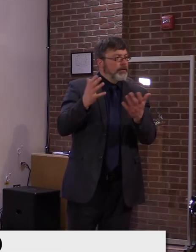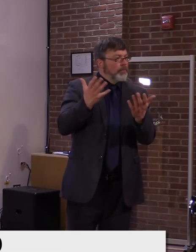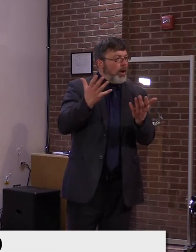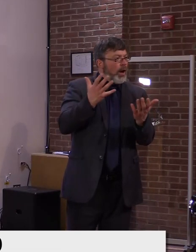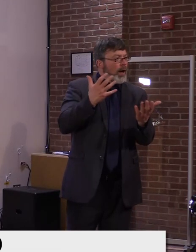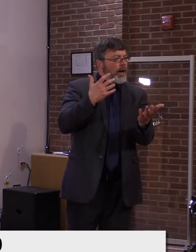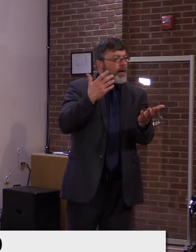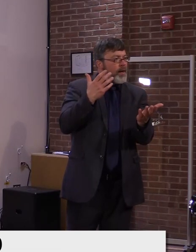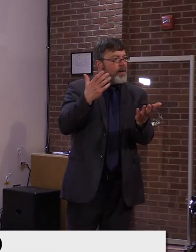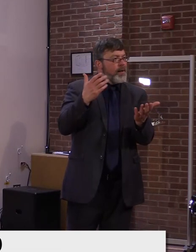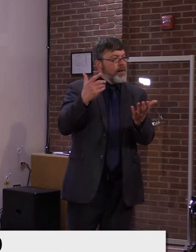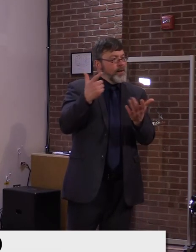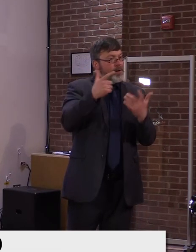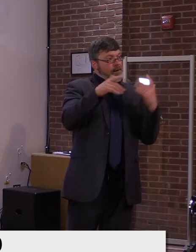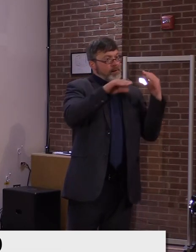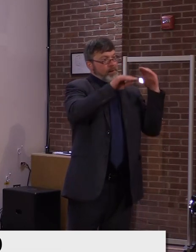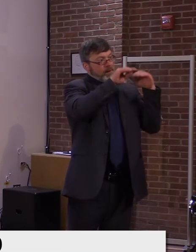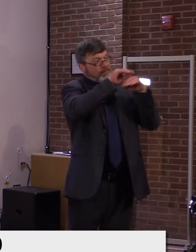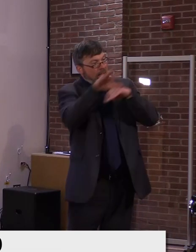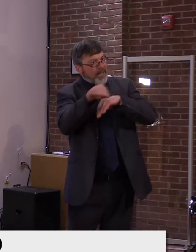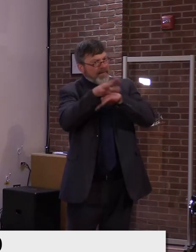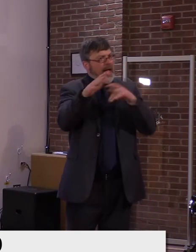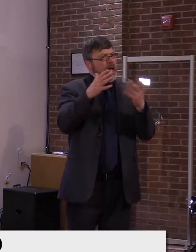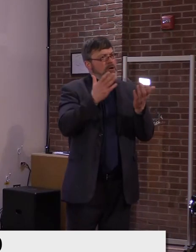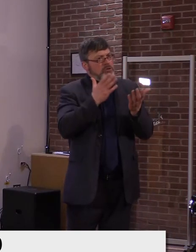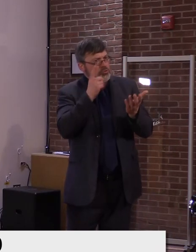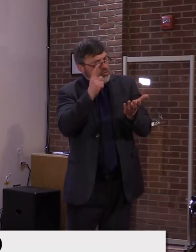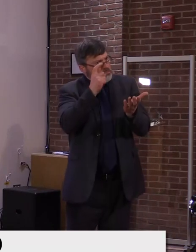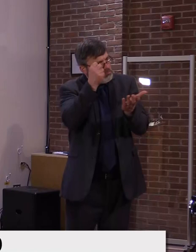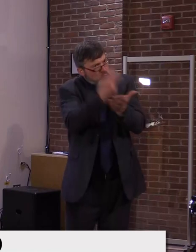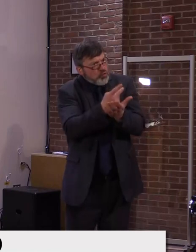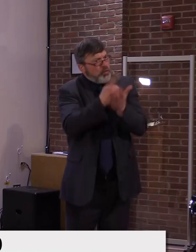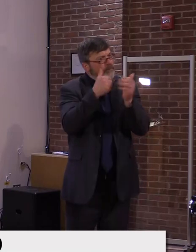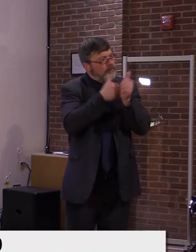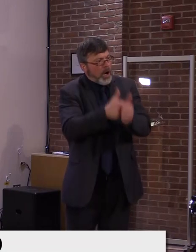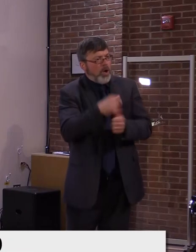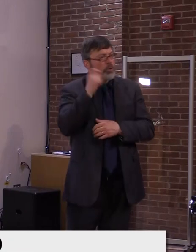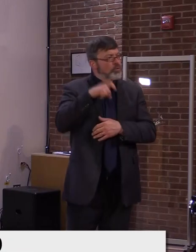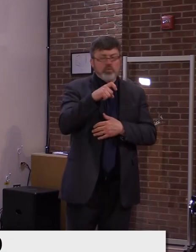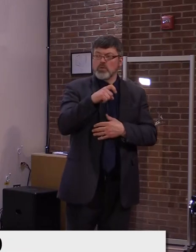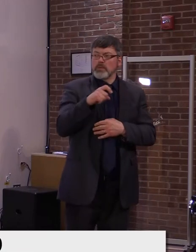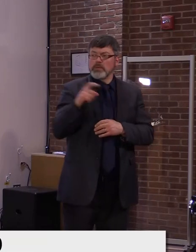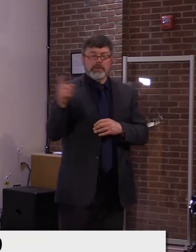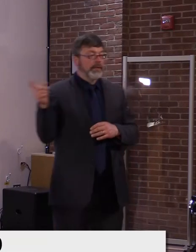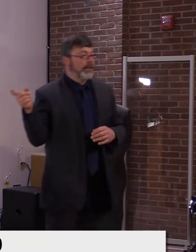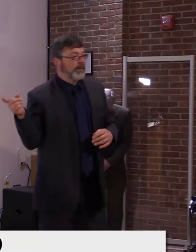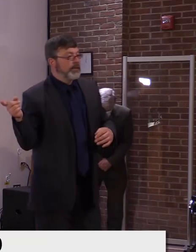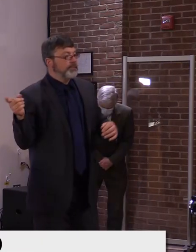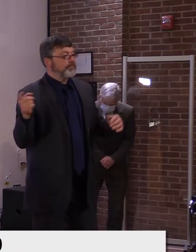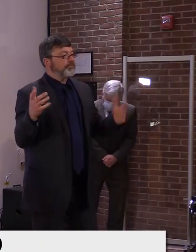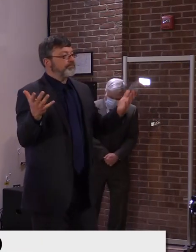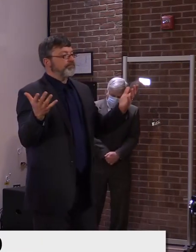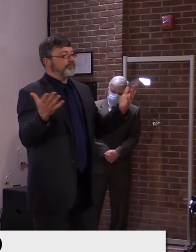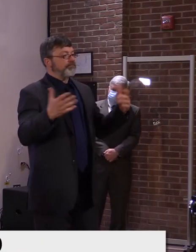all cases for the state? Yeah. I mean, you know, look at what we've done here in Vermont over the last